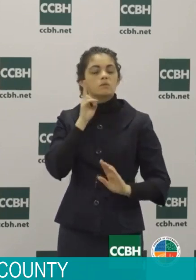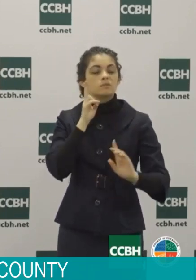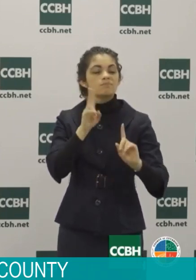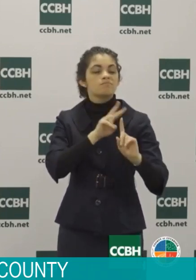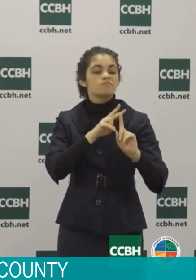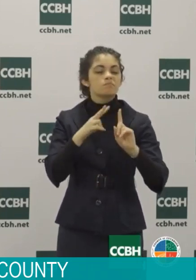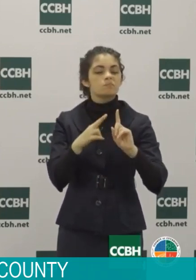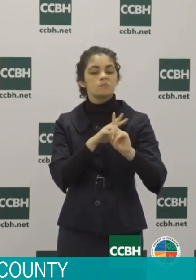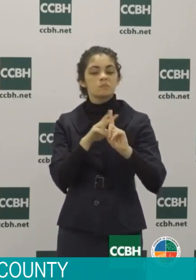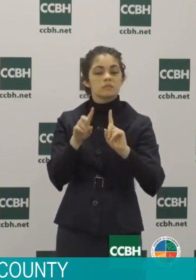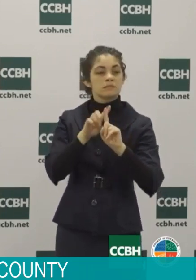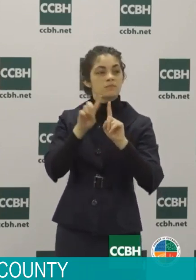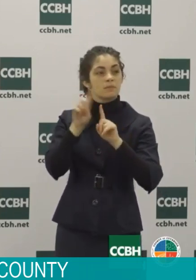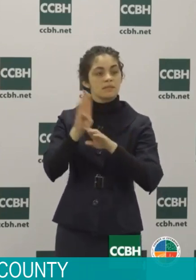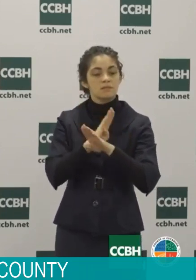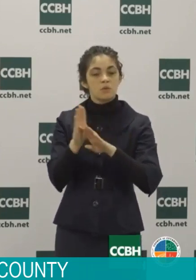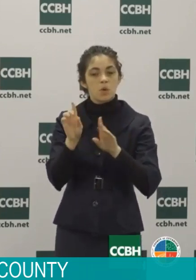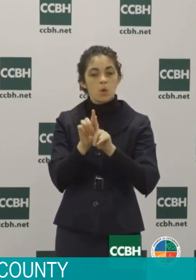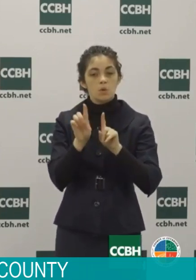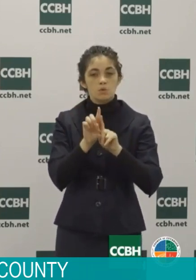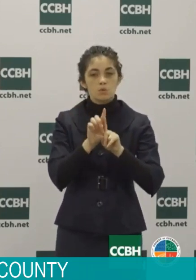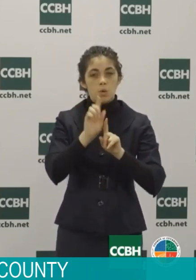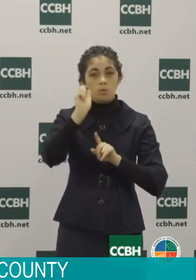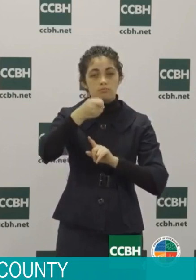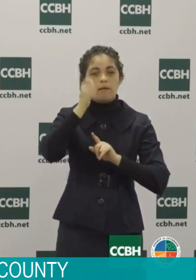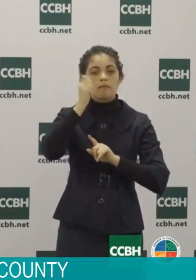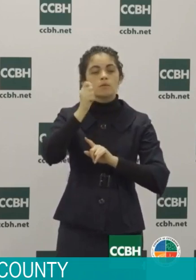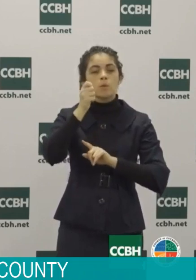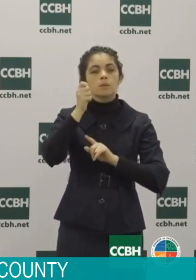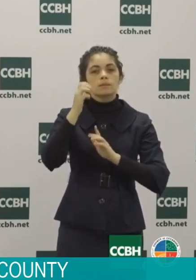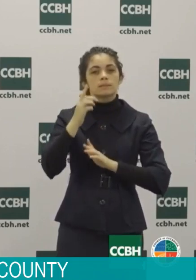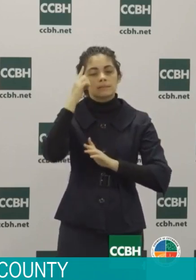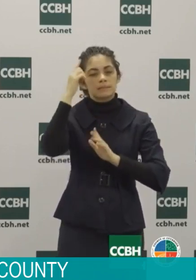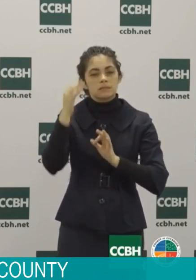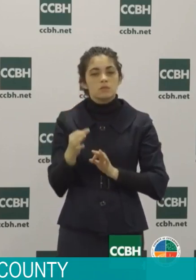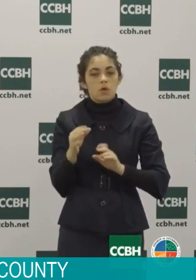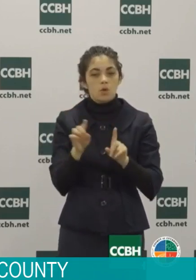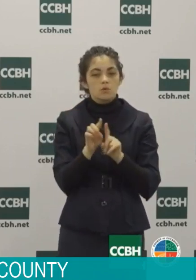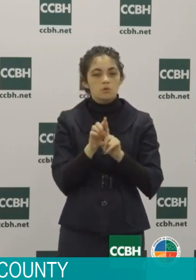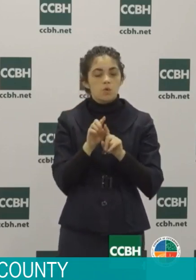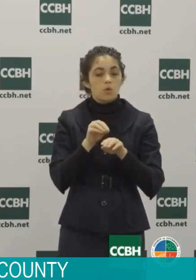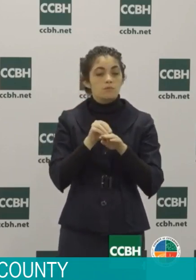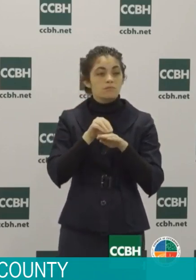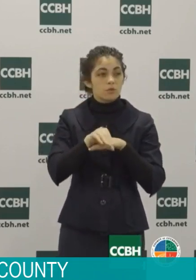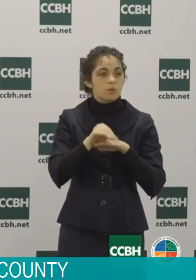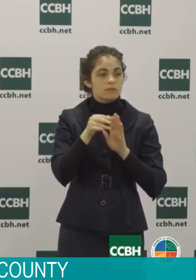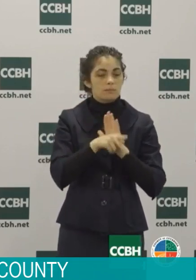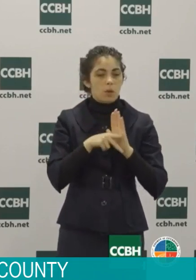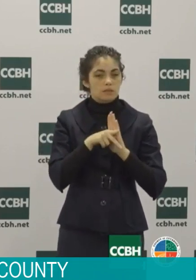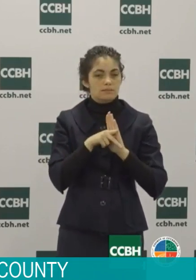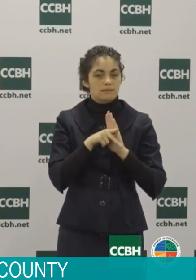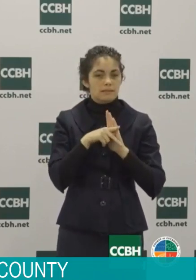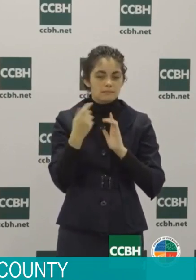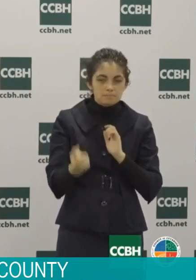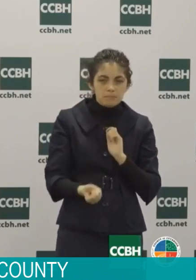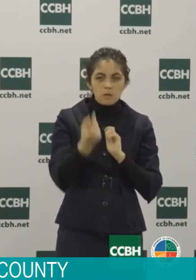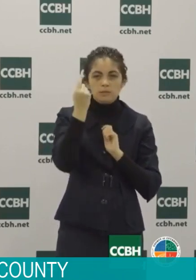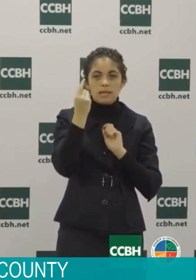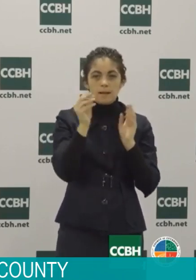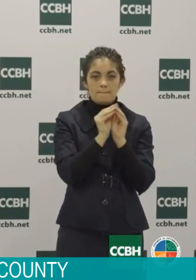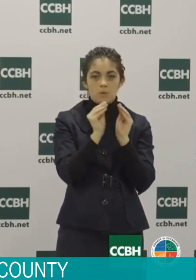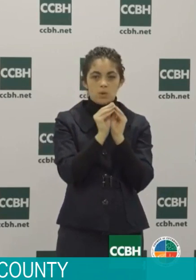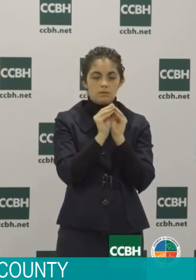at these differences, and when you have rulings at the county level, they will influence policy at the state level and create clarity that we're all